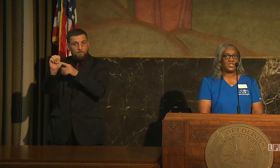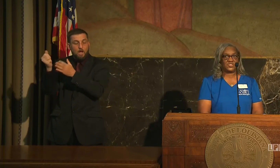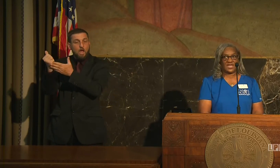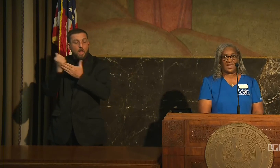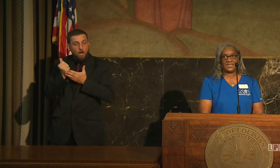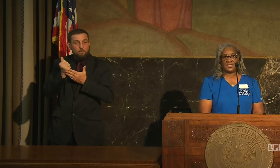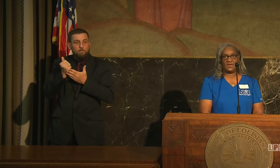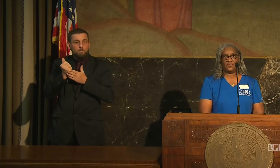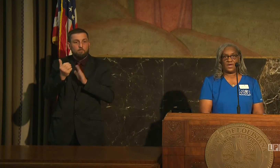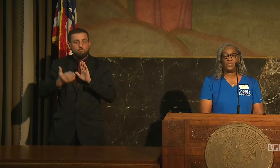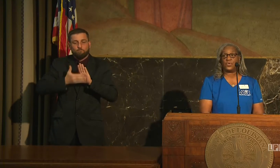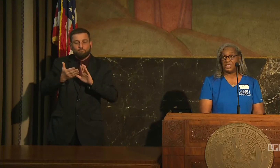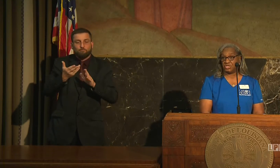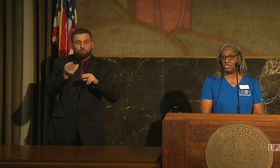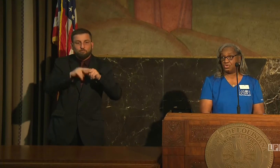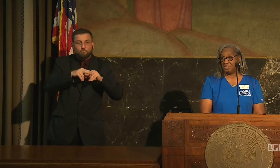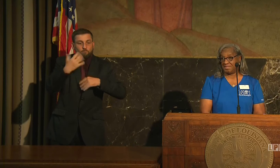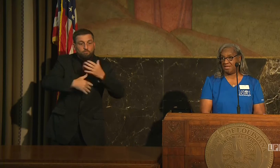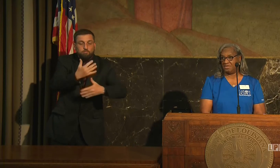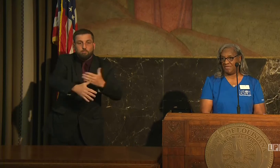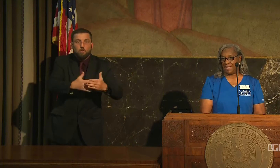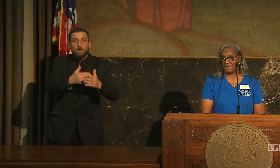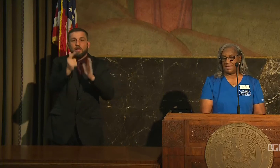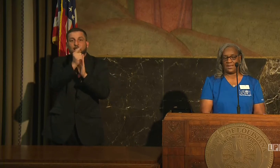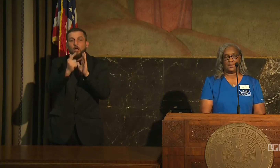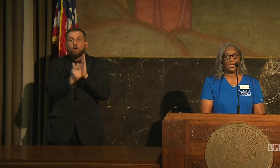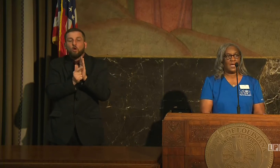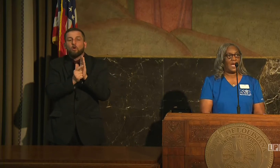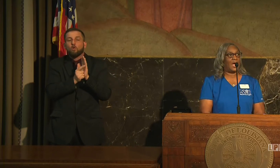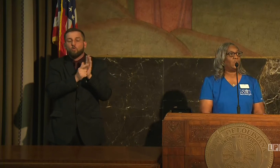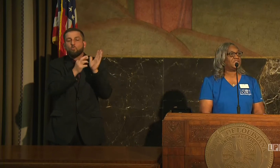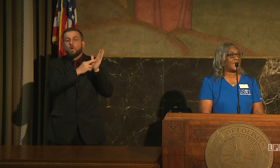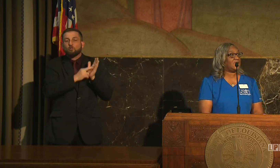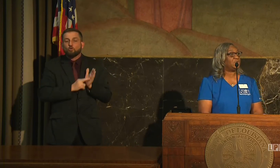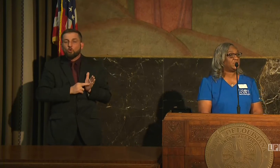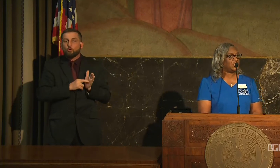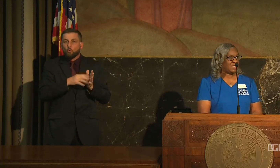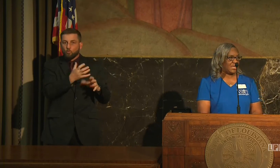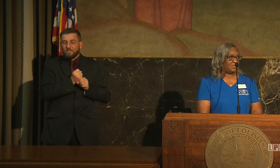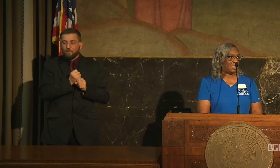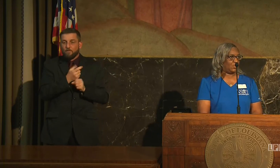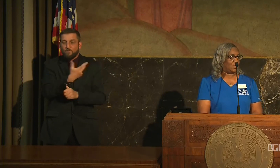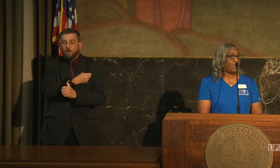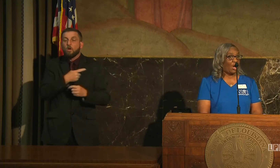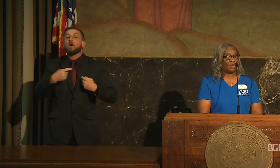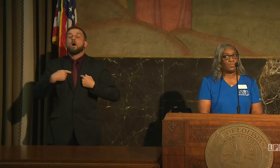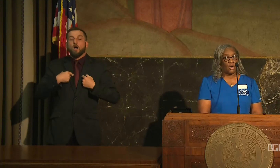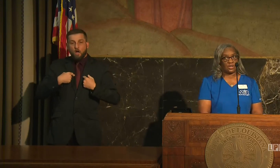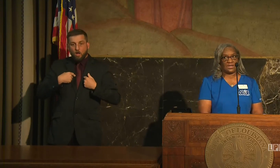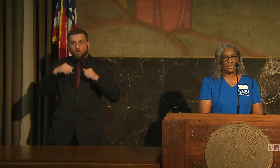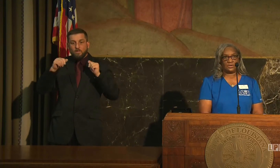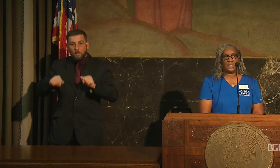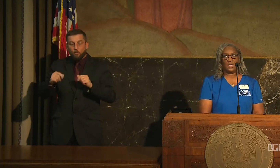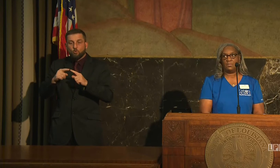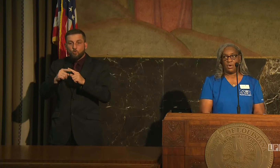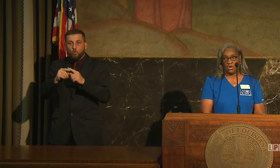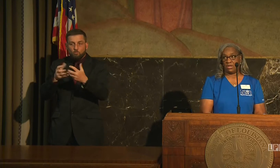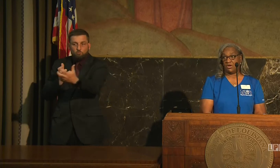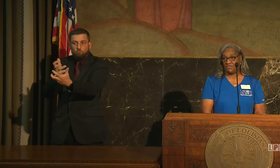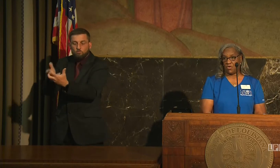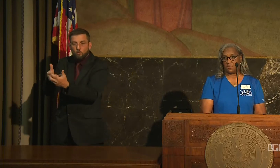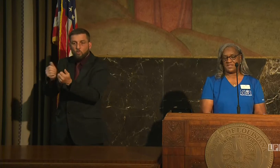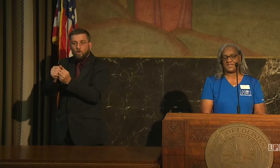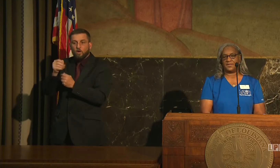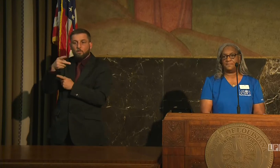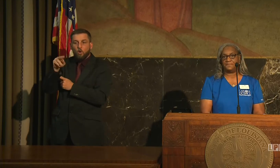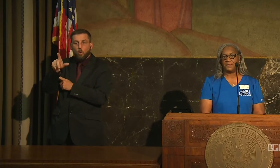our legal status of registering to receive the vaccine, I was able to team up with Paul